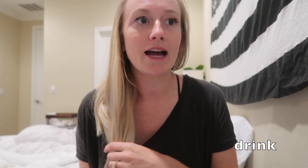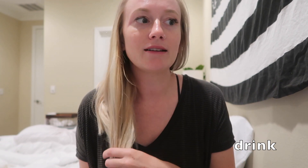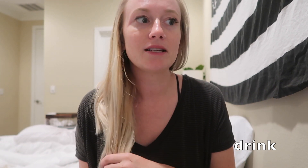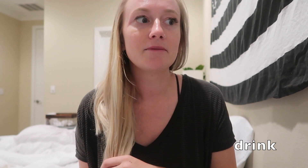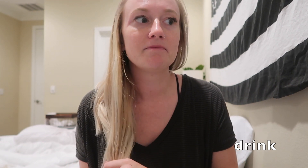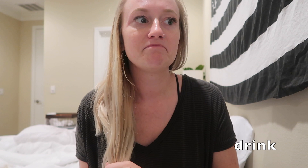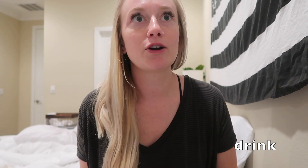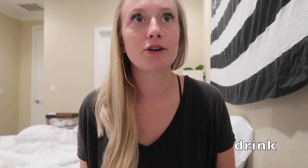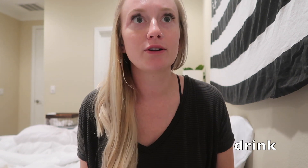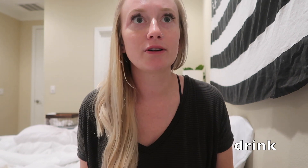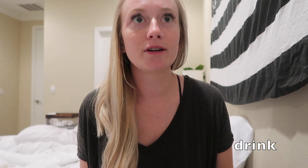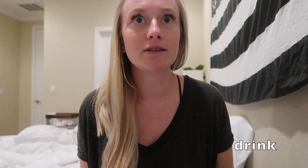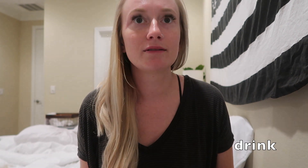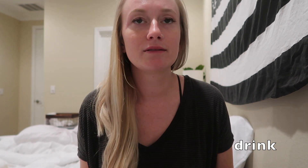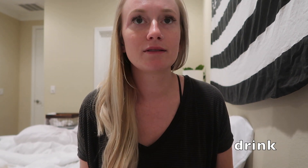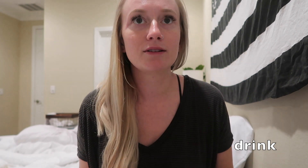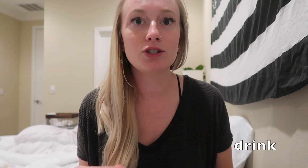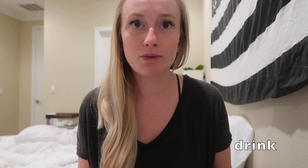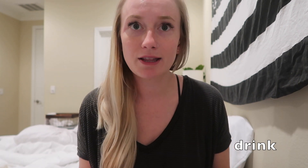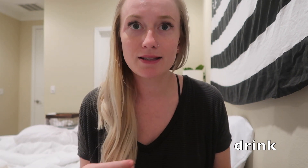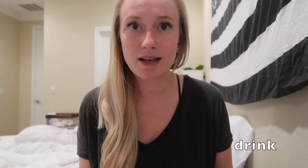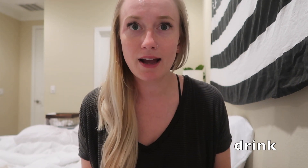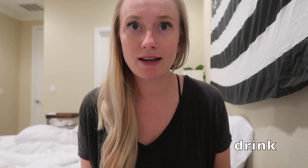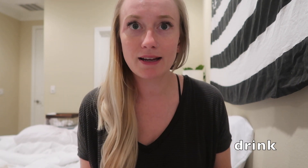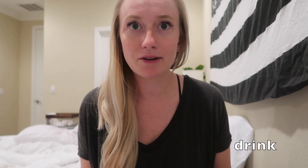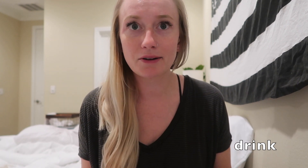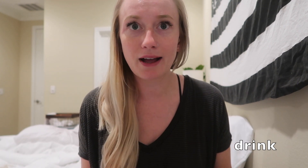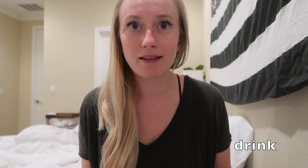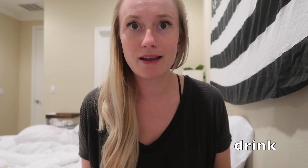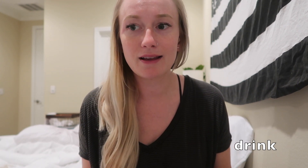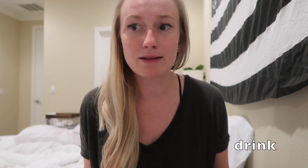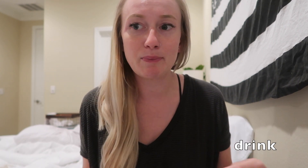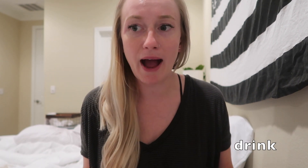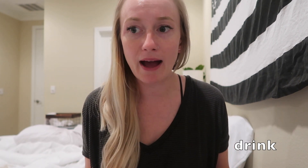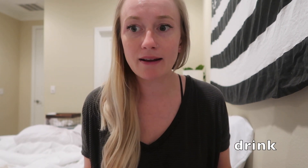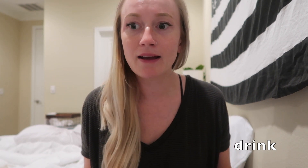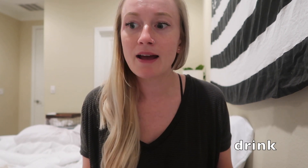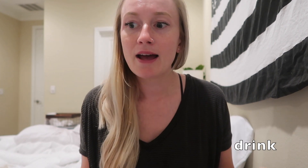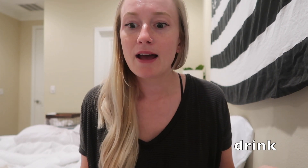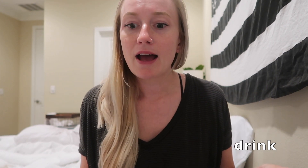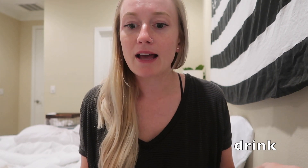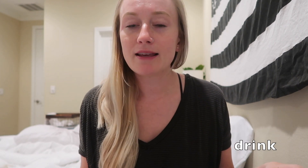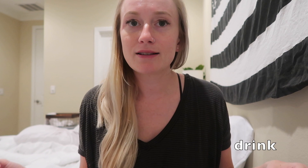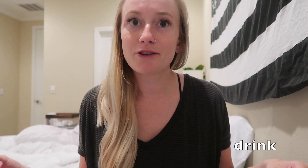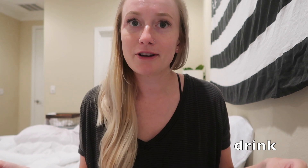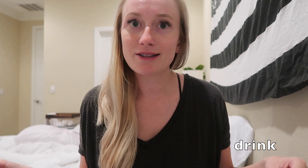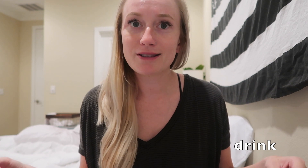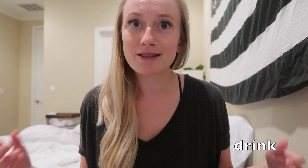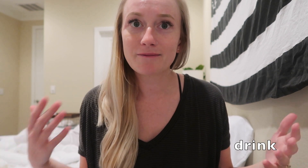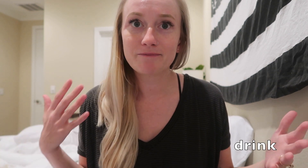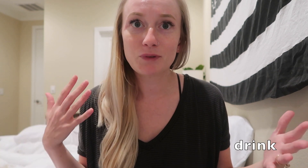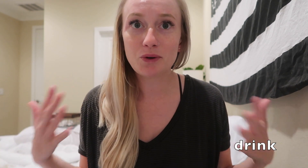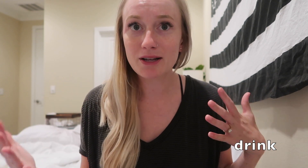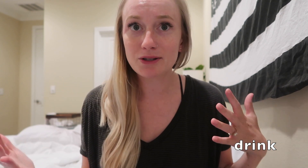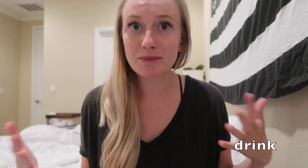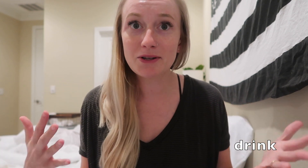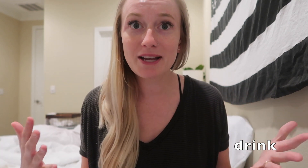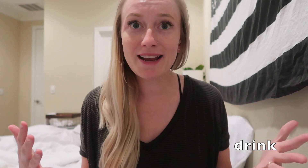that her doing the sign incorrectly is bad. I think as long as you guys are